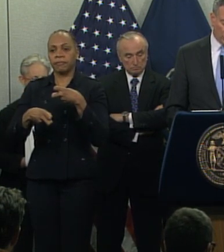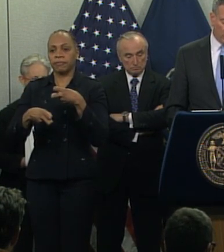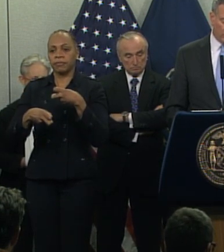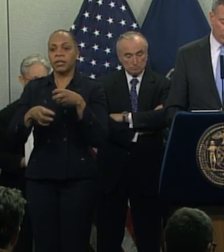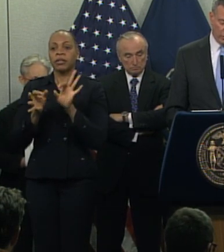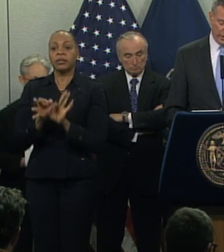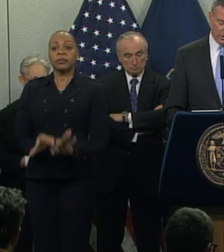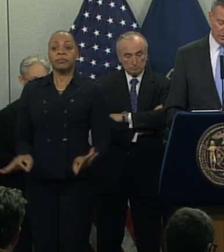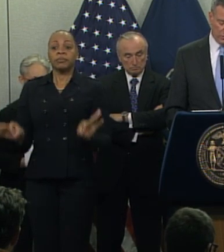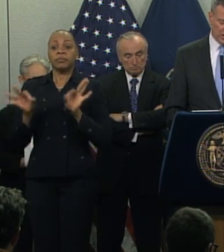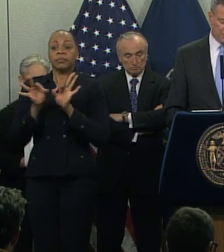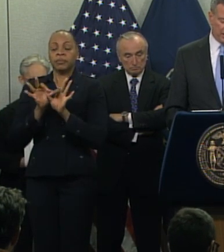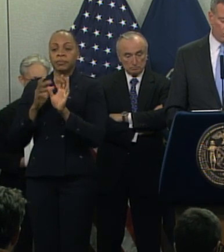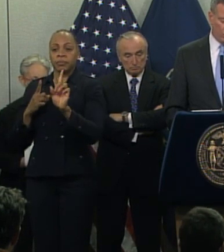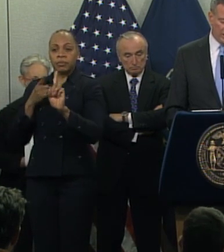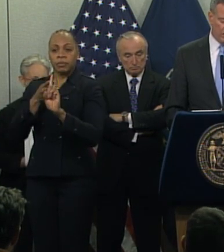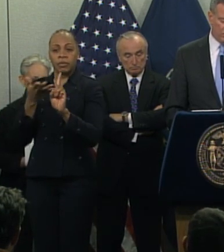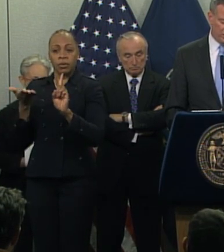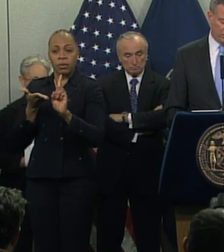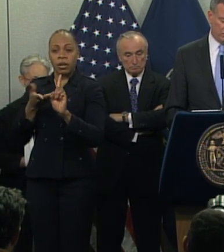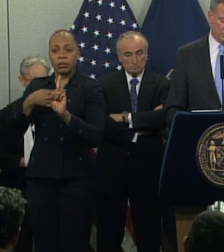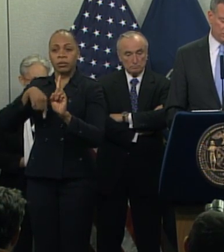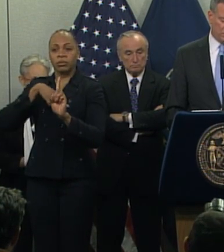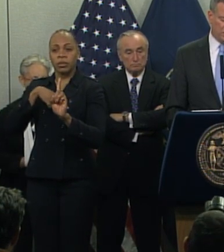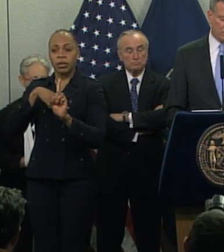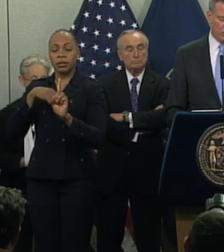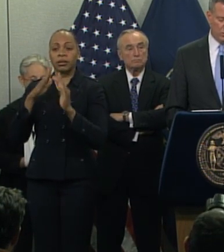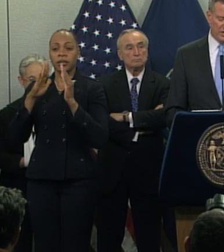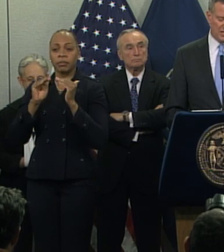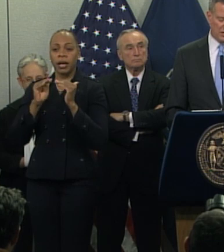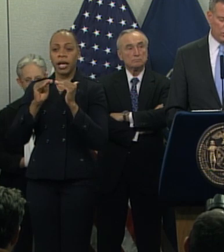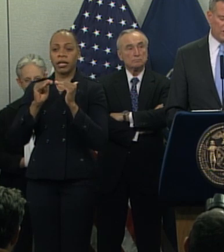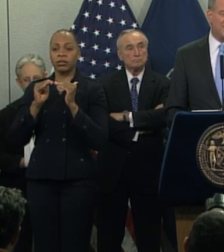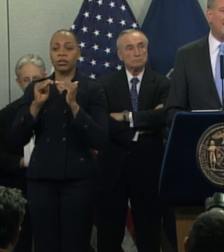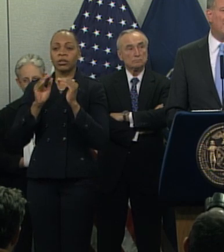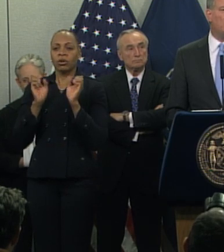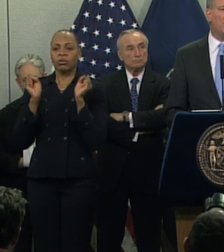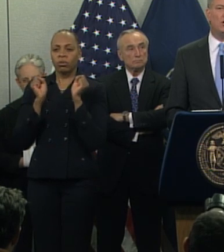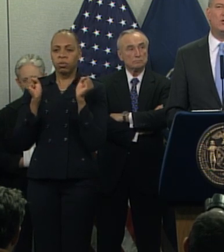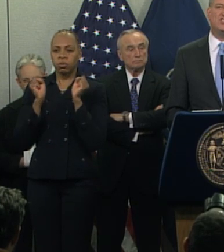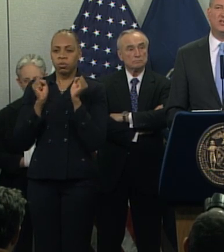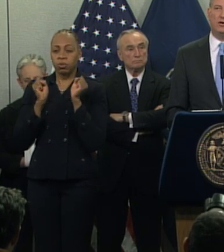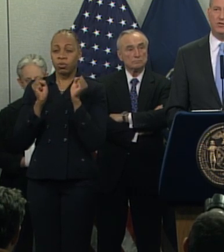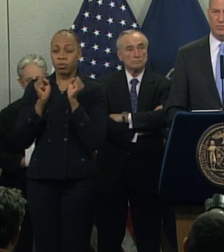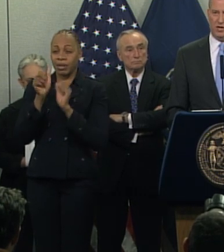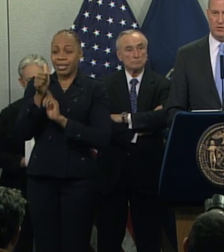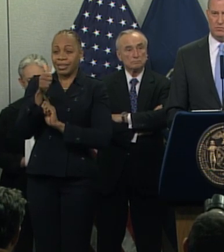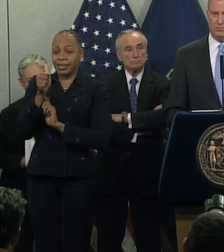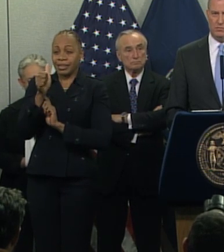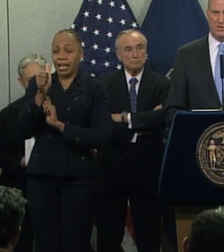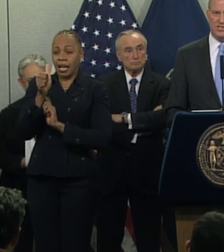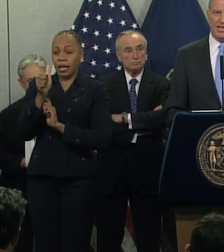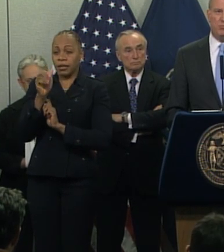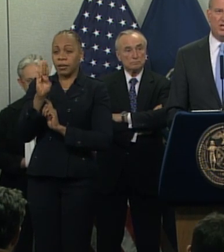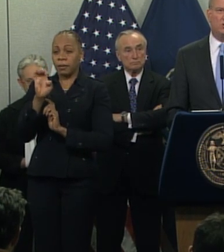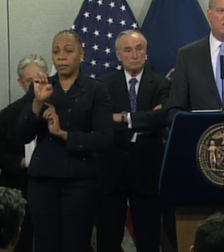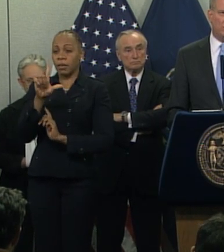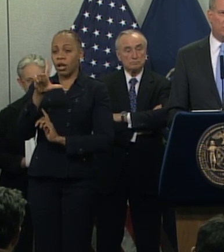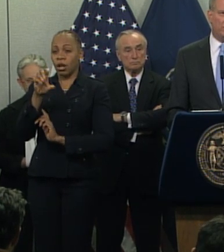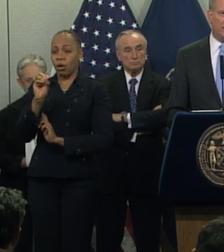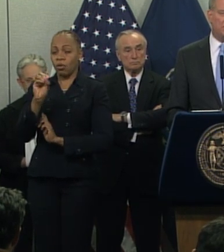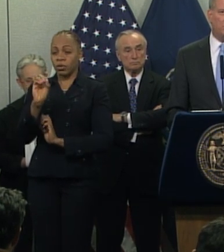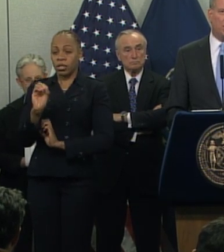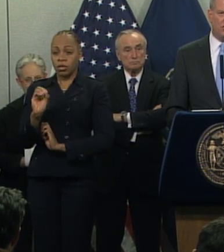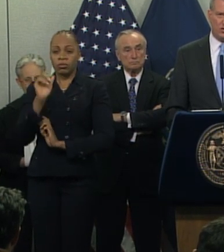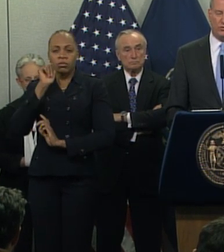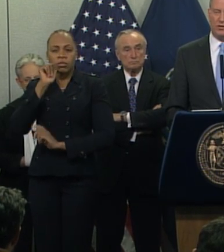Very important point. We expect wind chills. Could be as low as 10 below zero tomorrow. 10 below